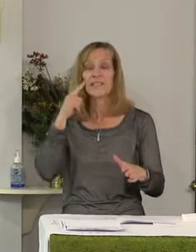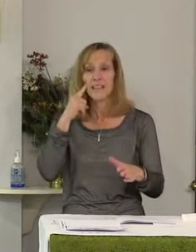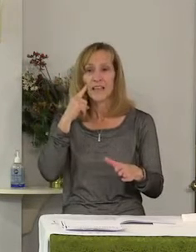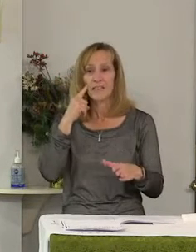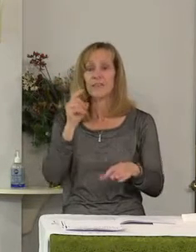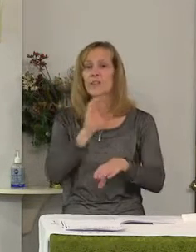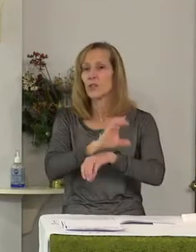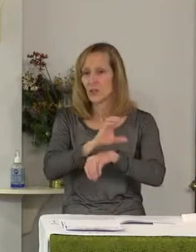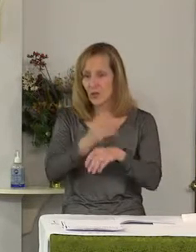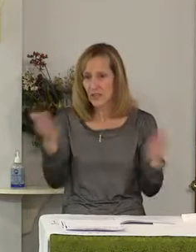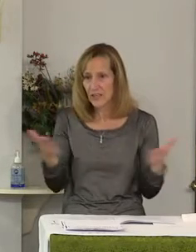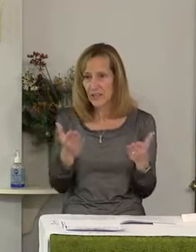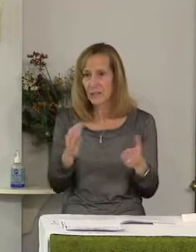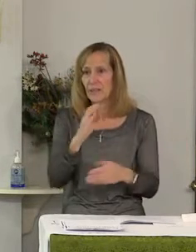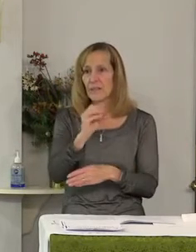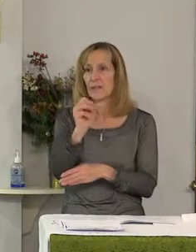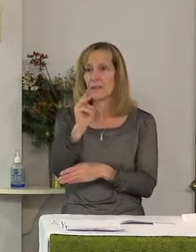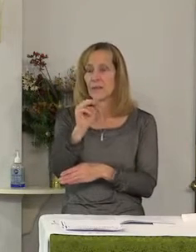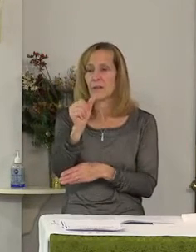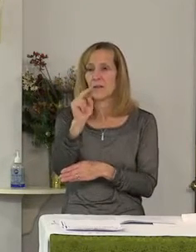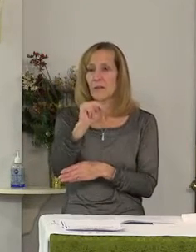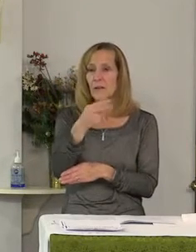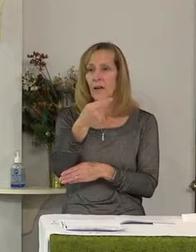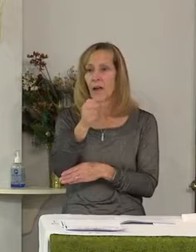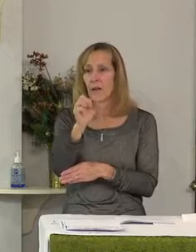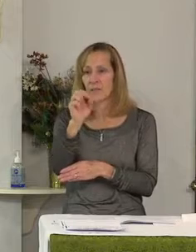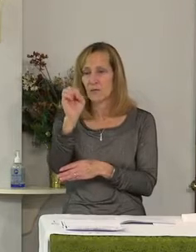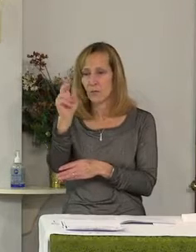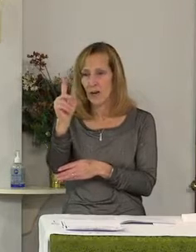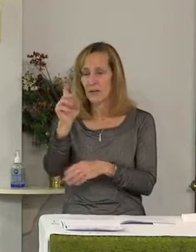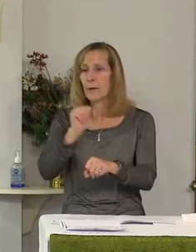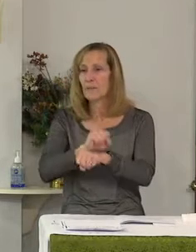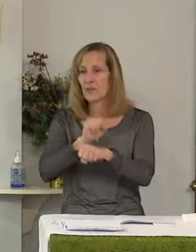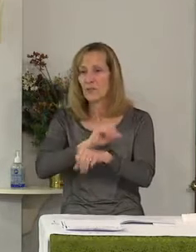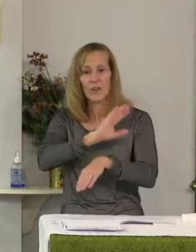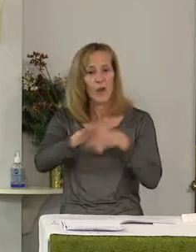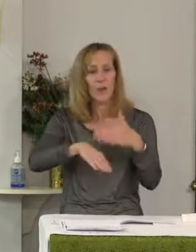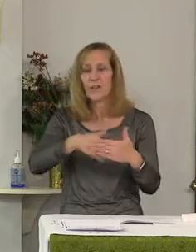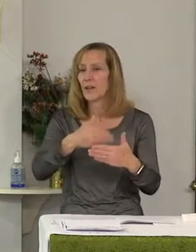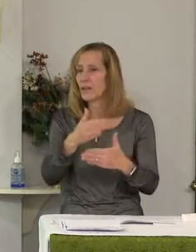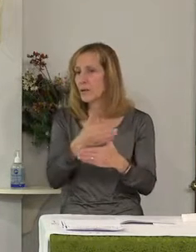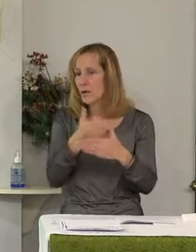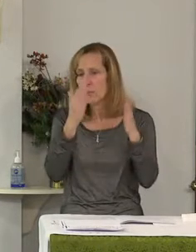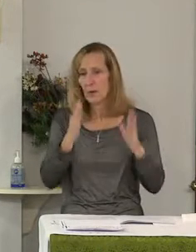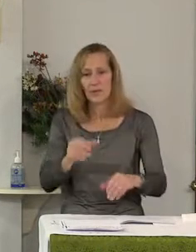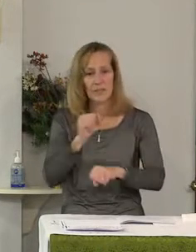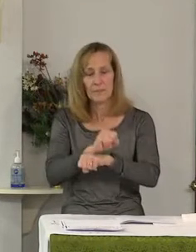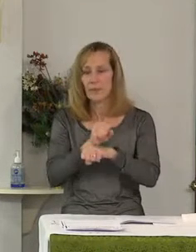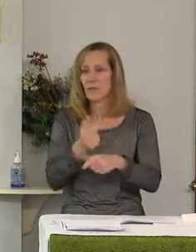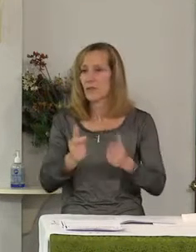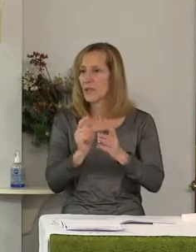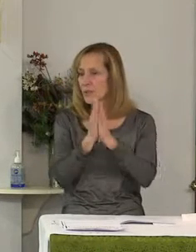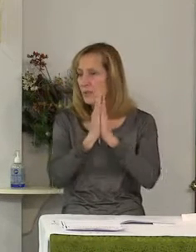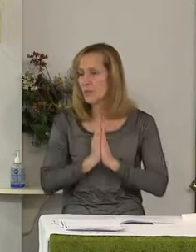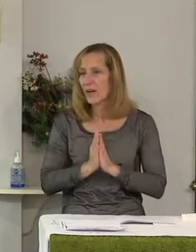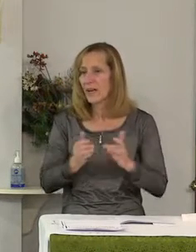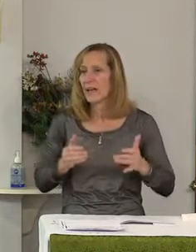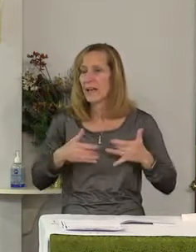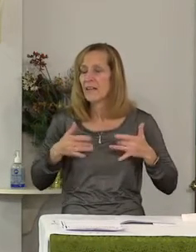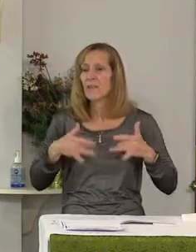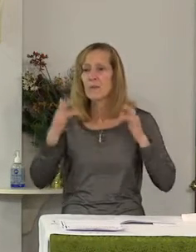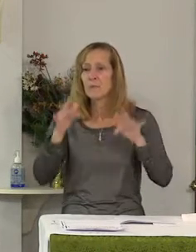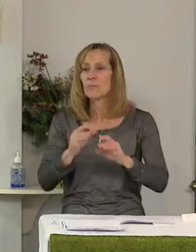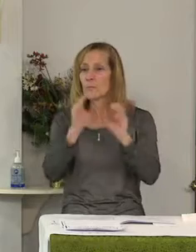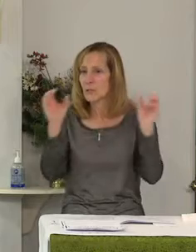Common Ground, and all our Lutheran and ecumenical partners in ministry, let us pray. Mercy, O